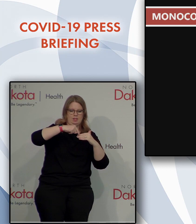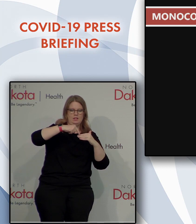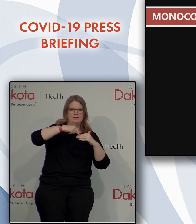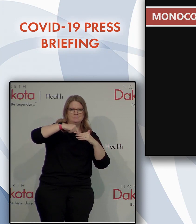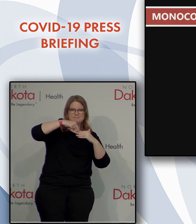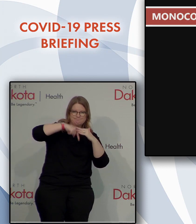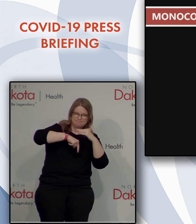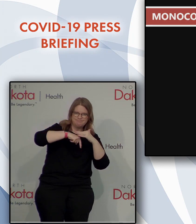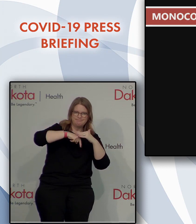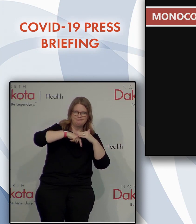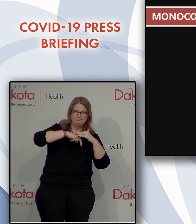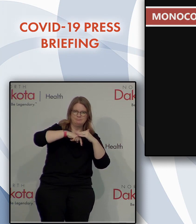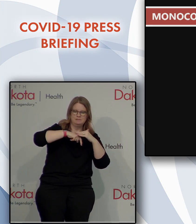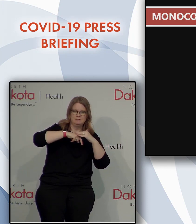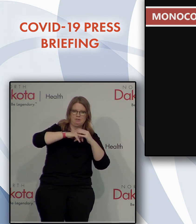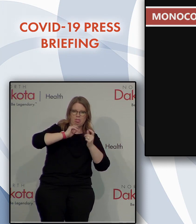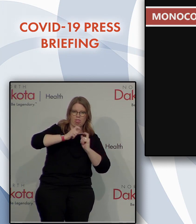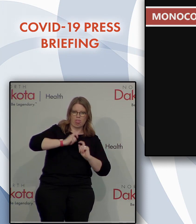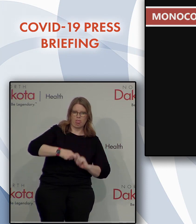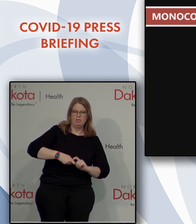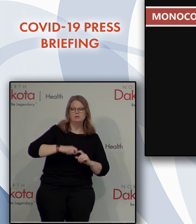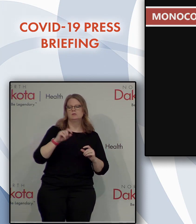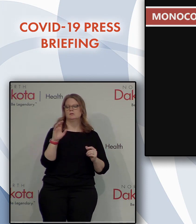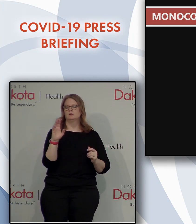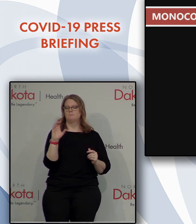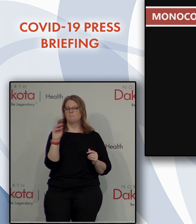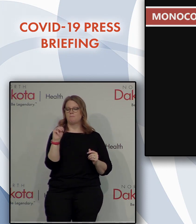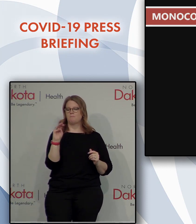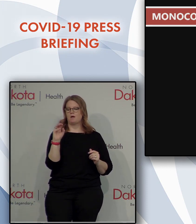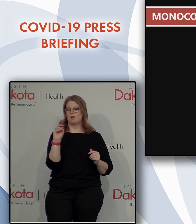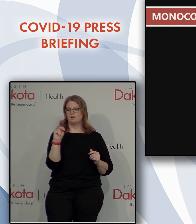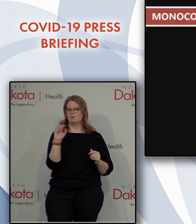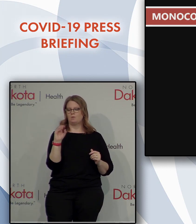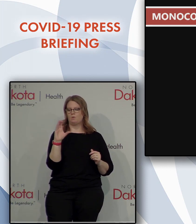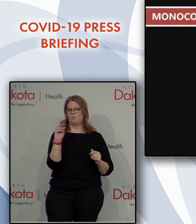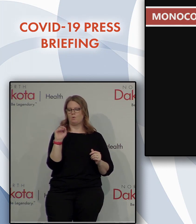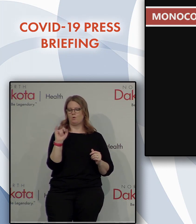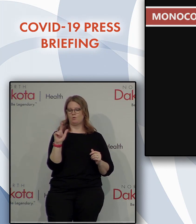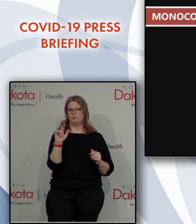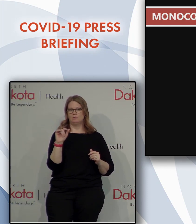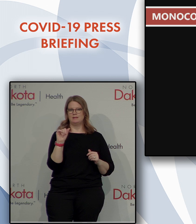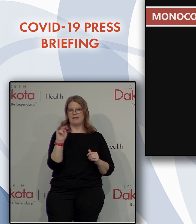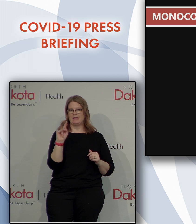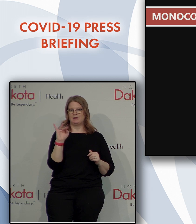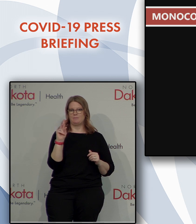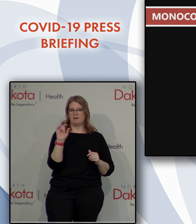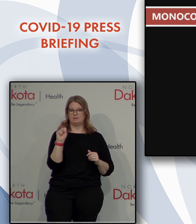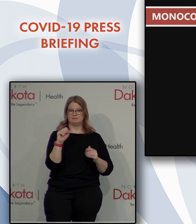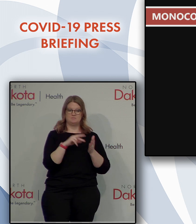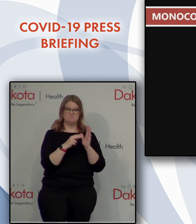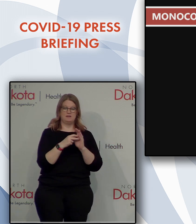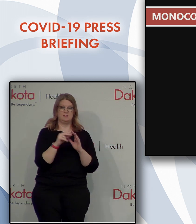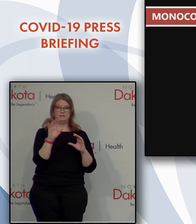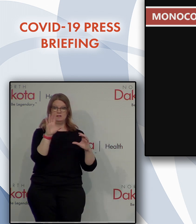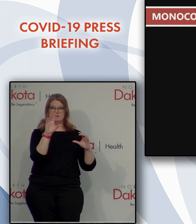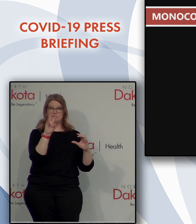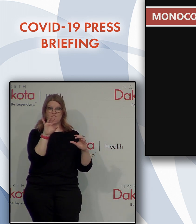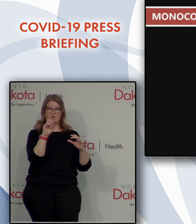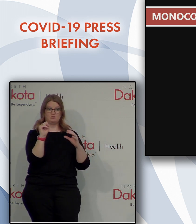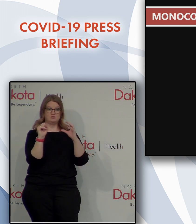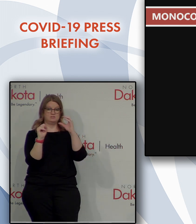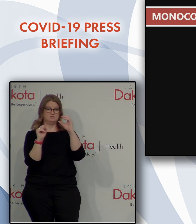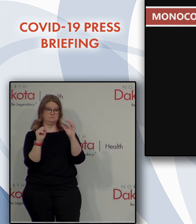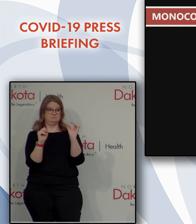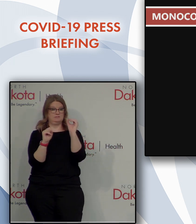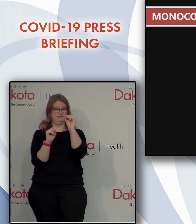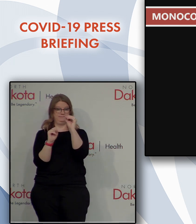our cells. Monoclonal antibodies work by binding to that key part of the virus so that the key can't ever